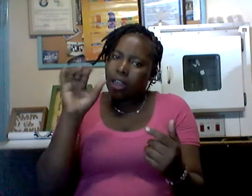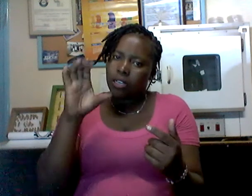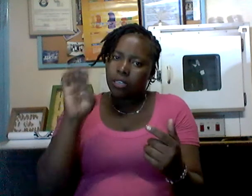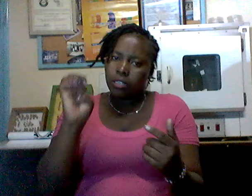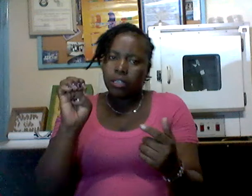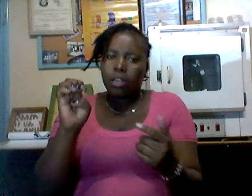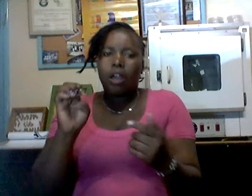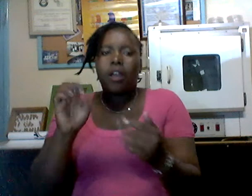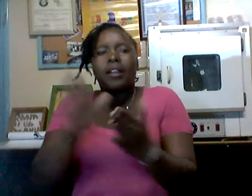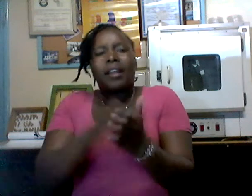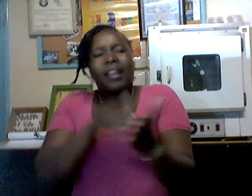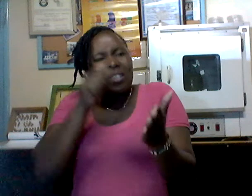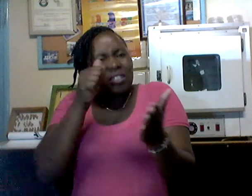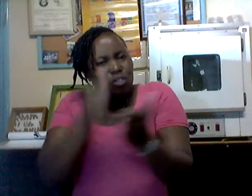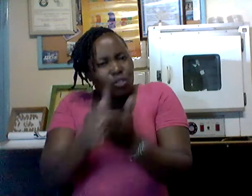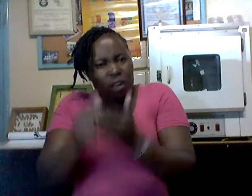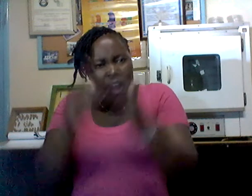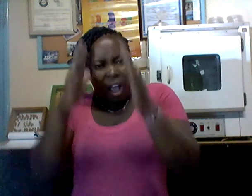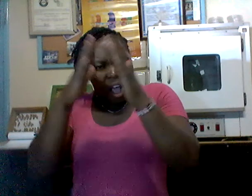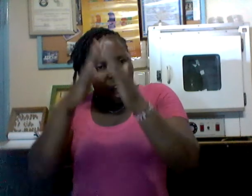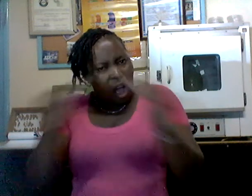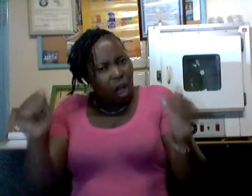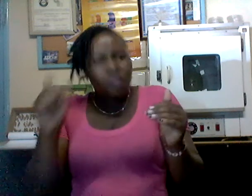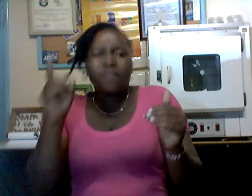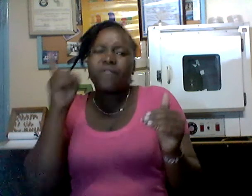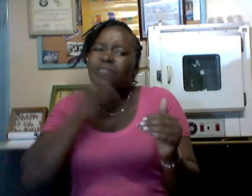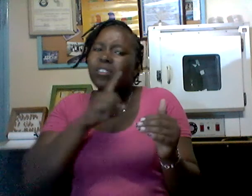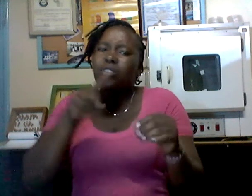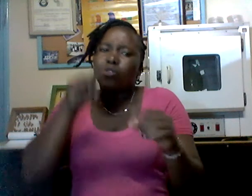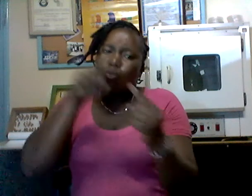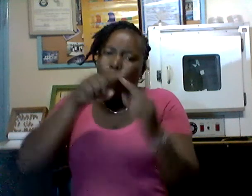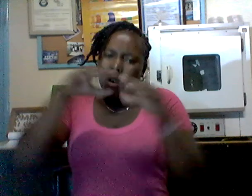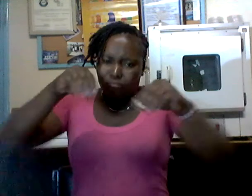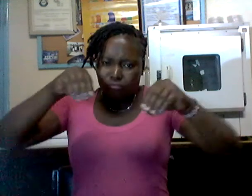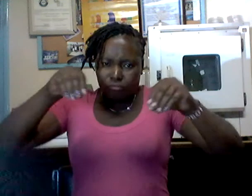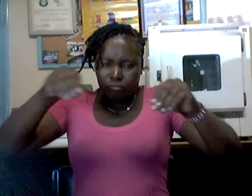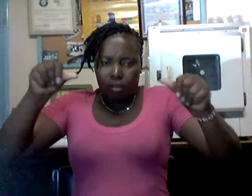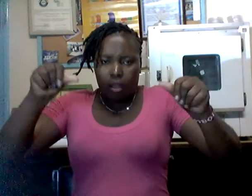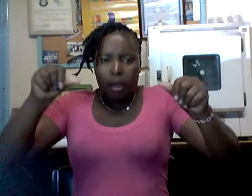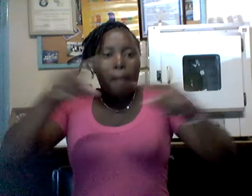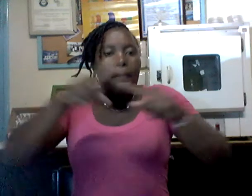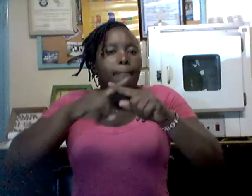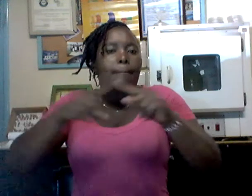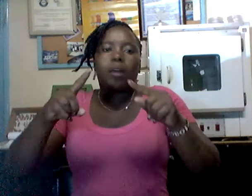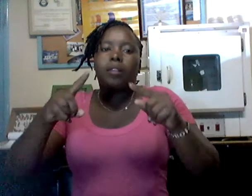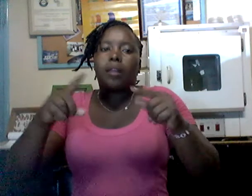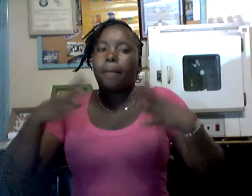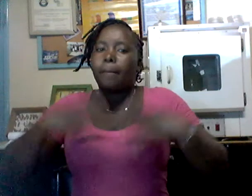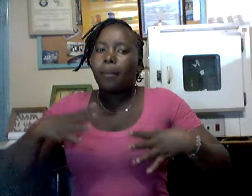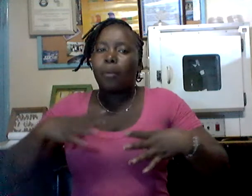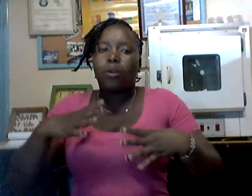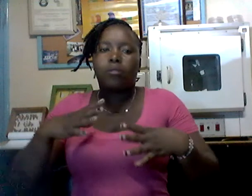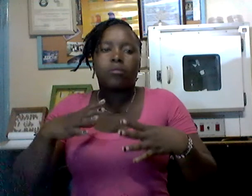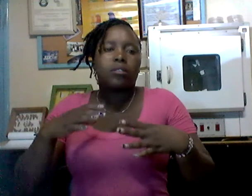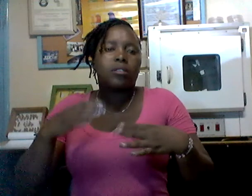and in ashes. Luckily, no one was hurt. Murioki came to